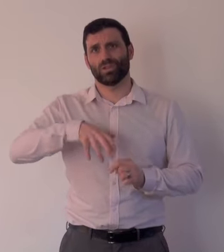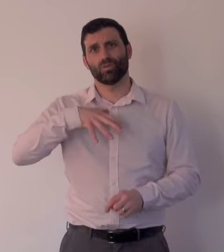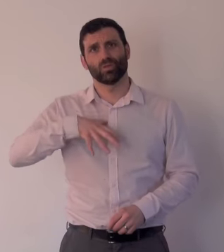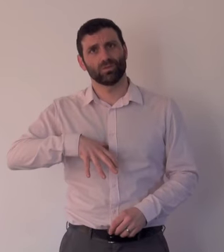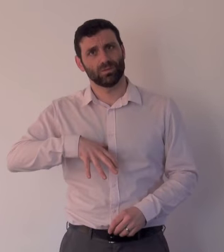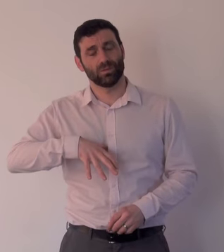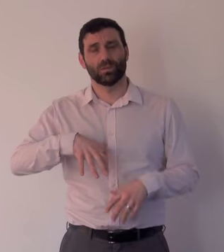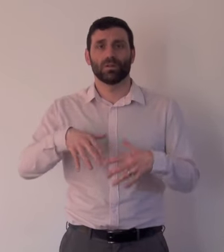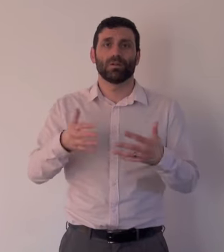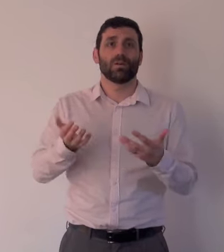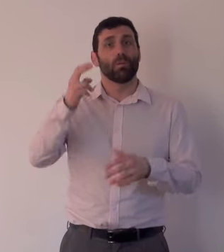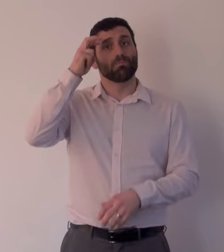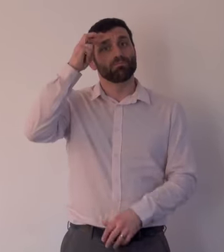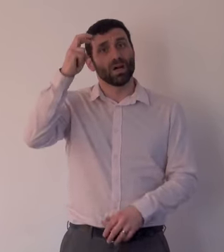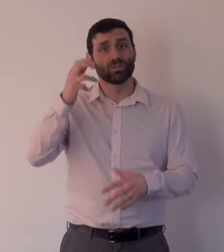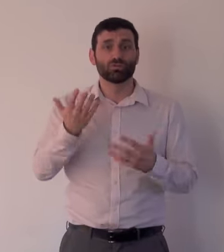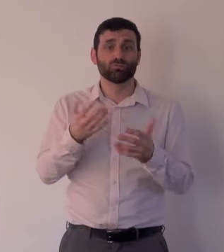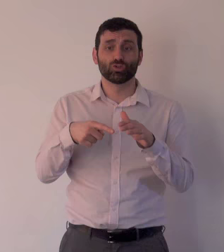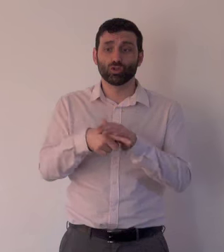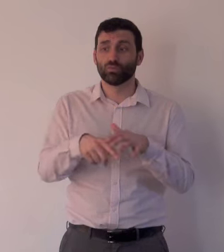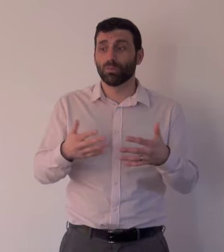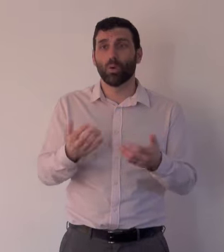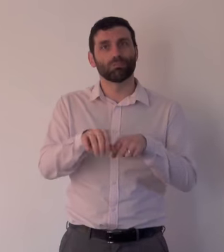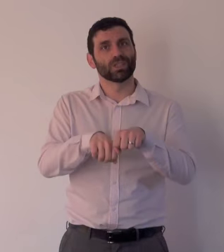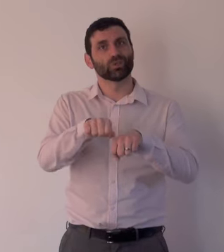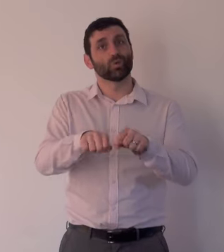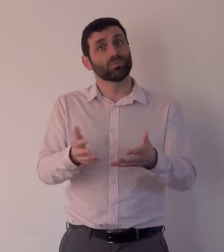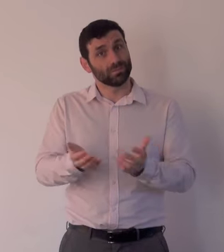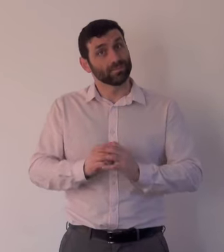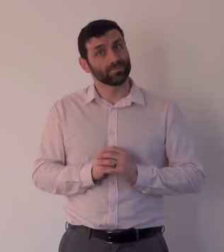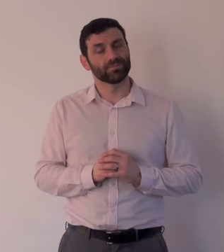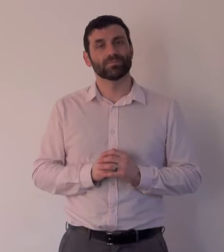The travel requirements are bus or bicycle or train.